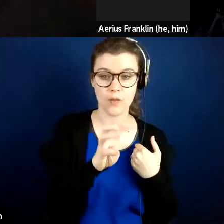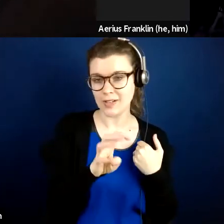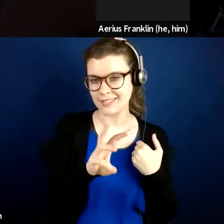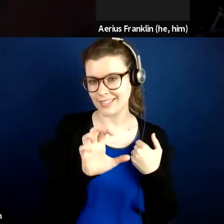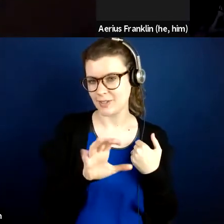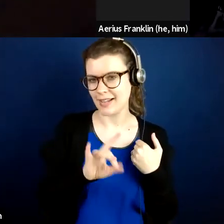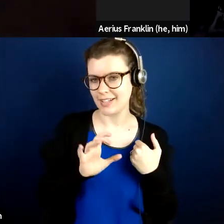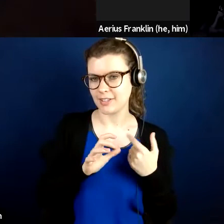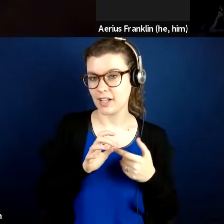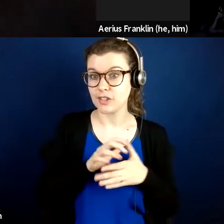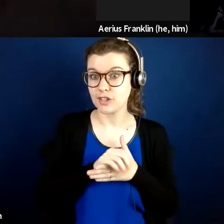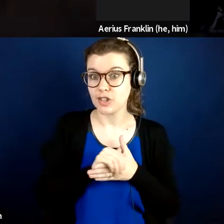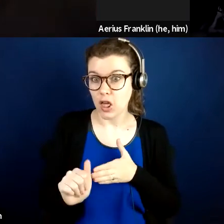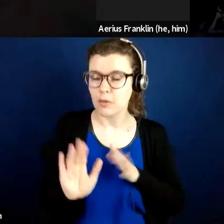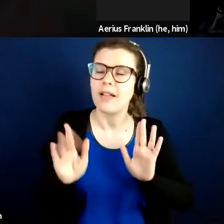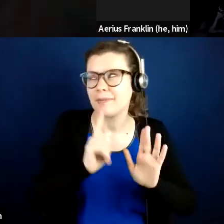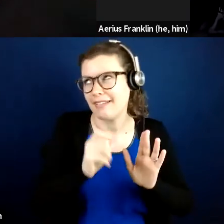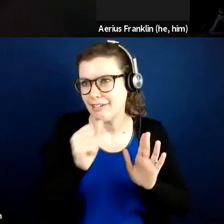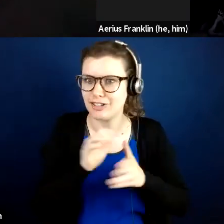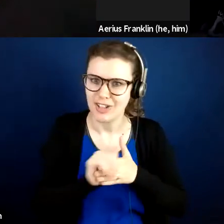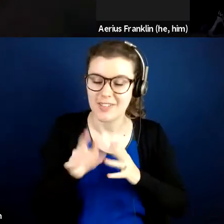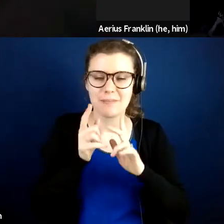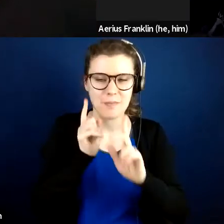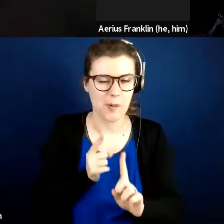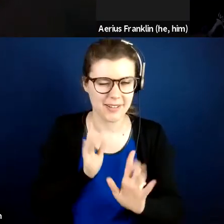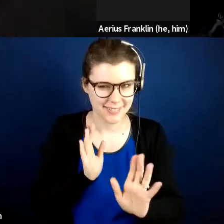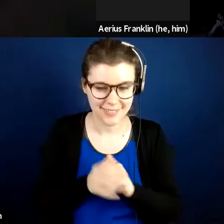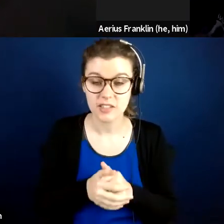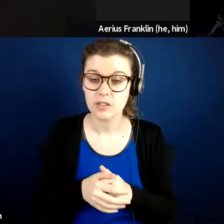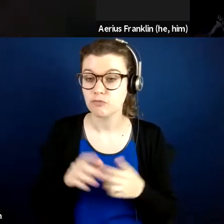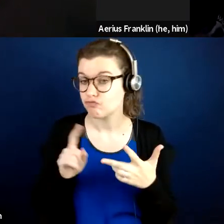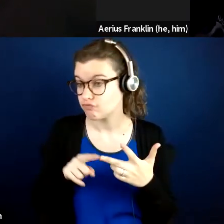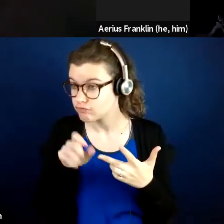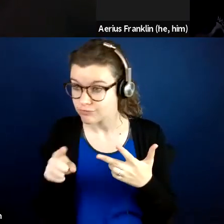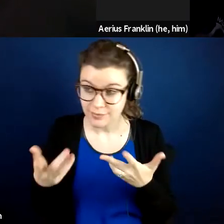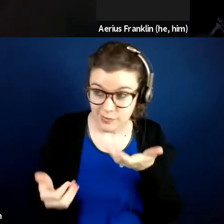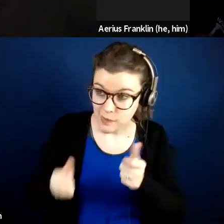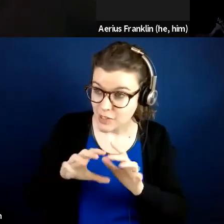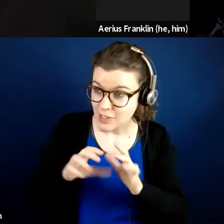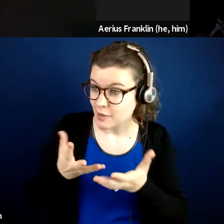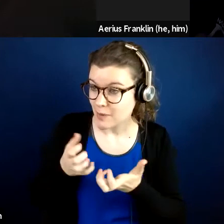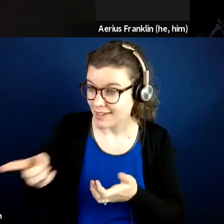$8 points. So Shika, which category would you like?